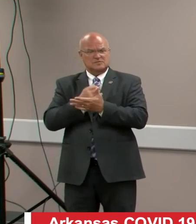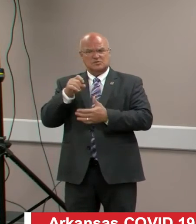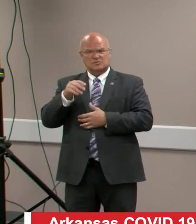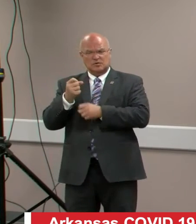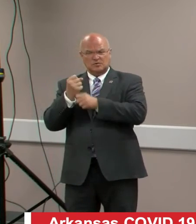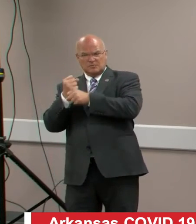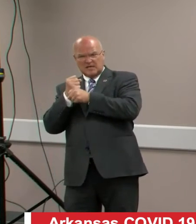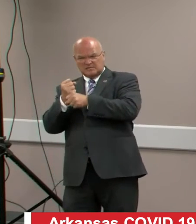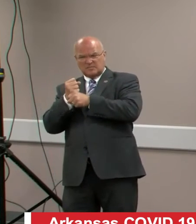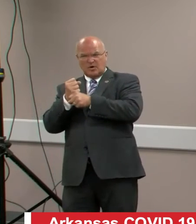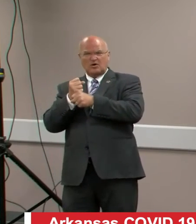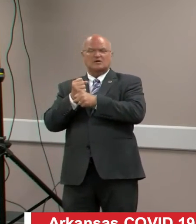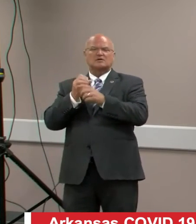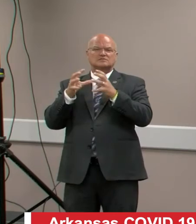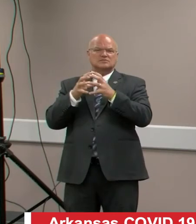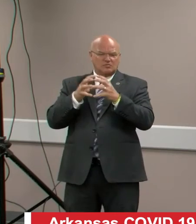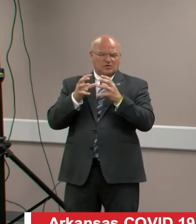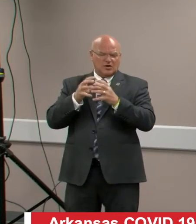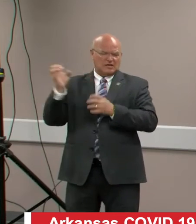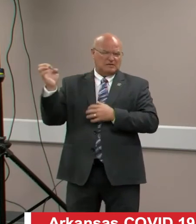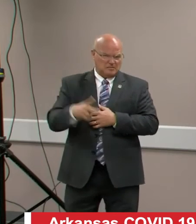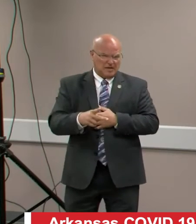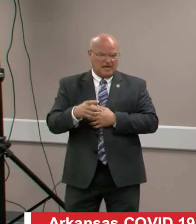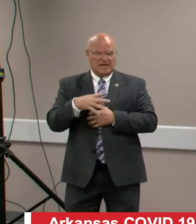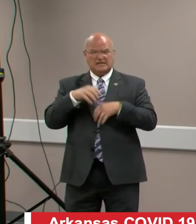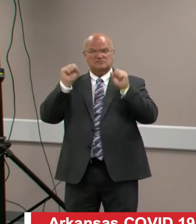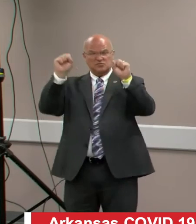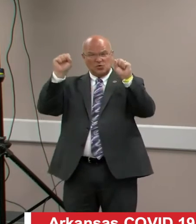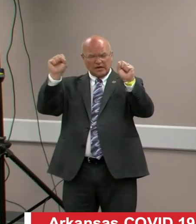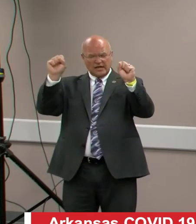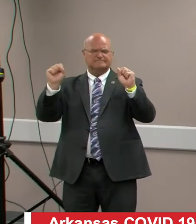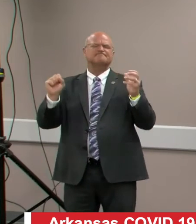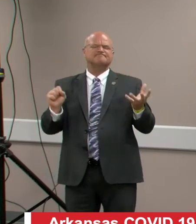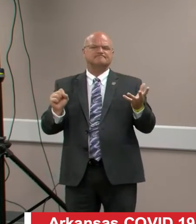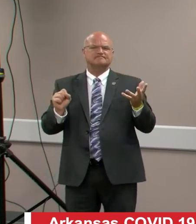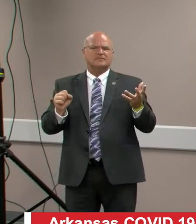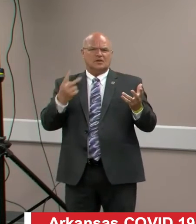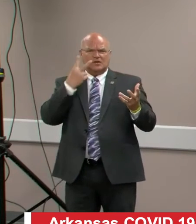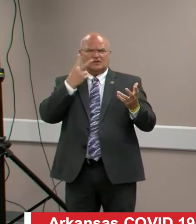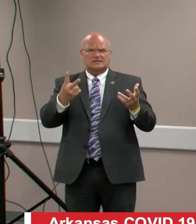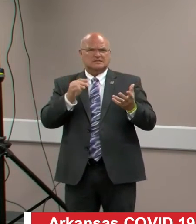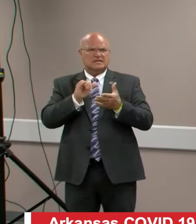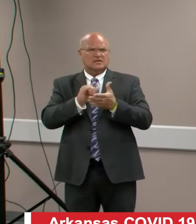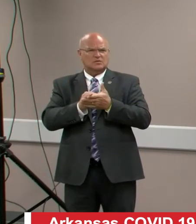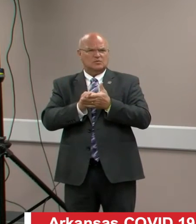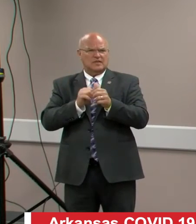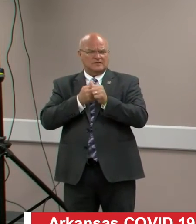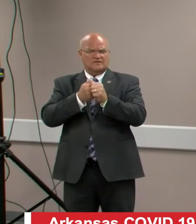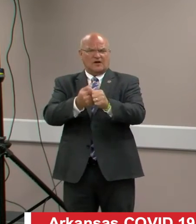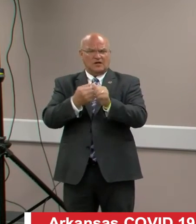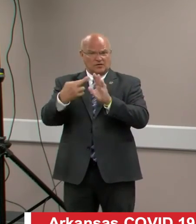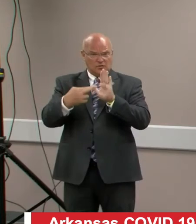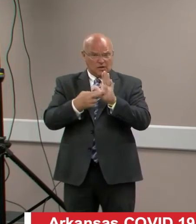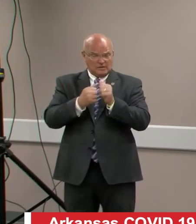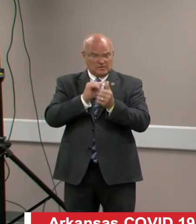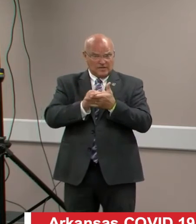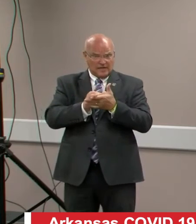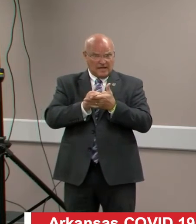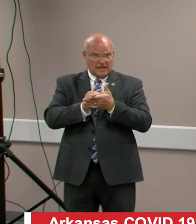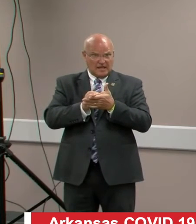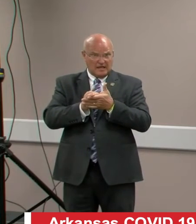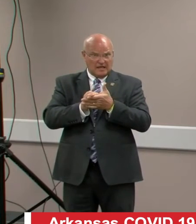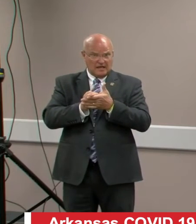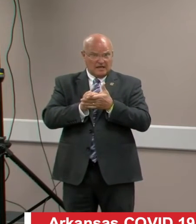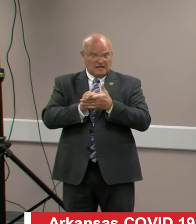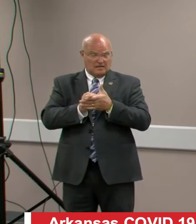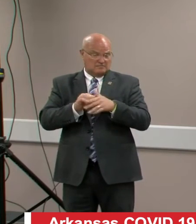baseball, softball going on, high school sports returning to workouts. How have you seen with the following regulations with that? Are there any reports on how